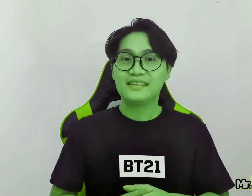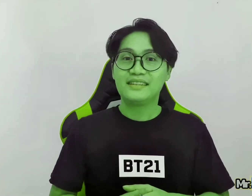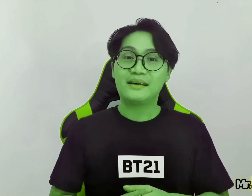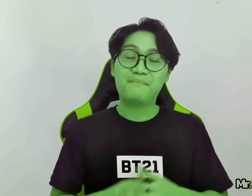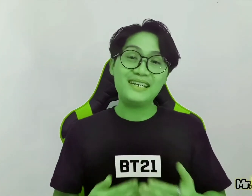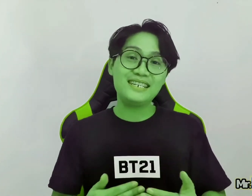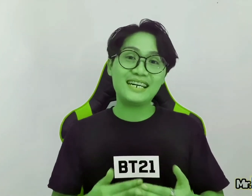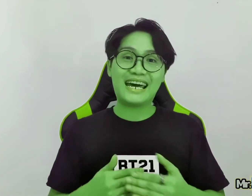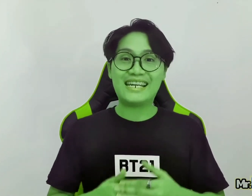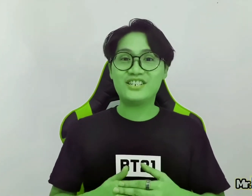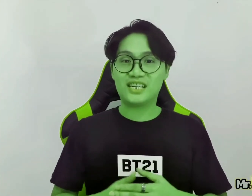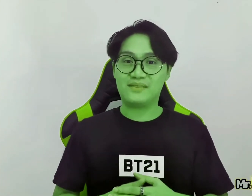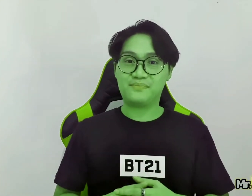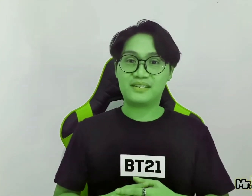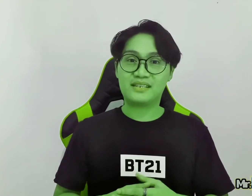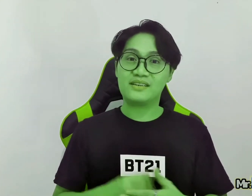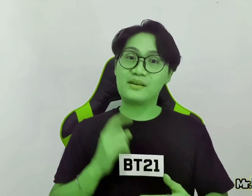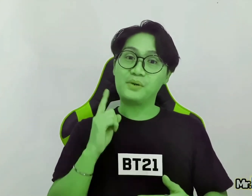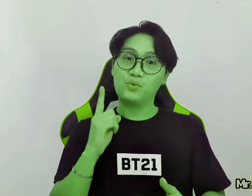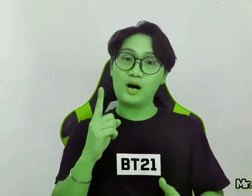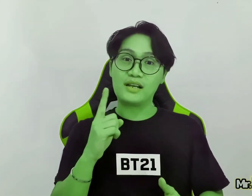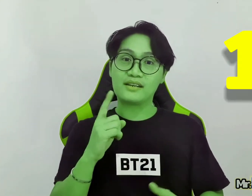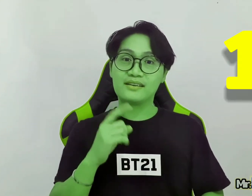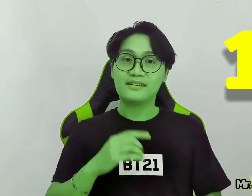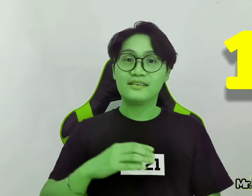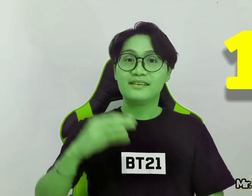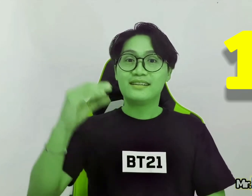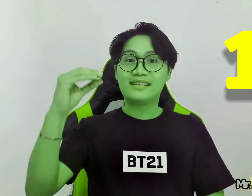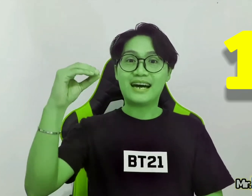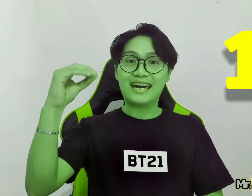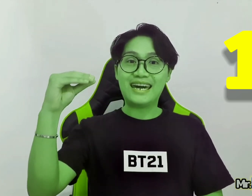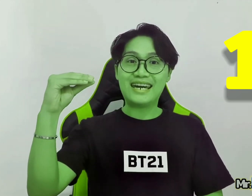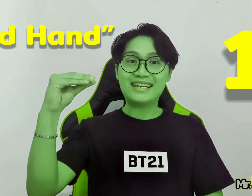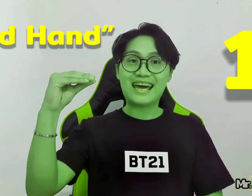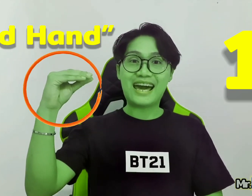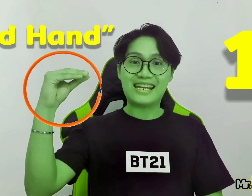The basic handshapes. Number 1, the and hand.